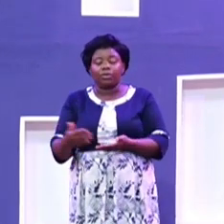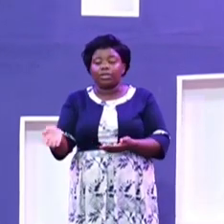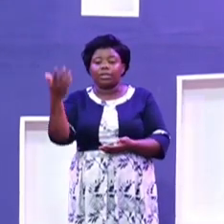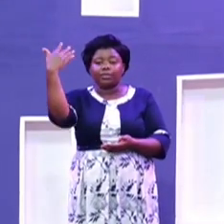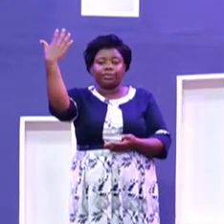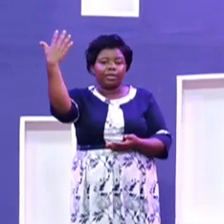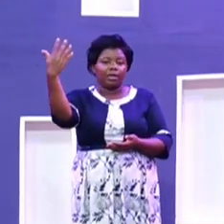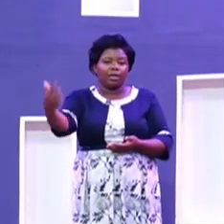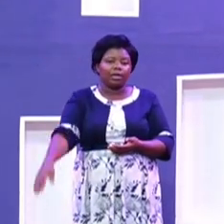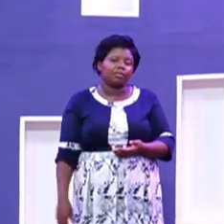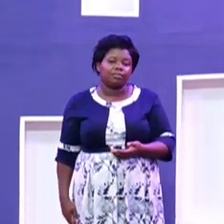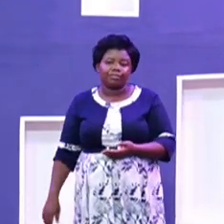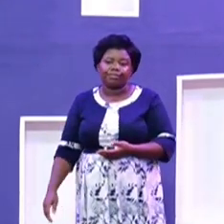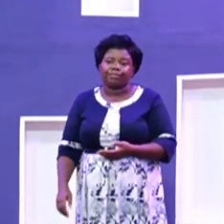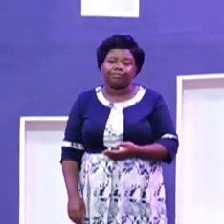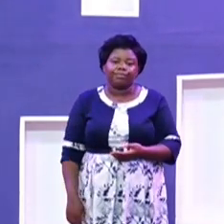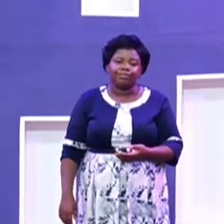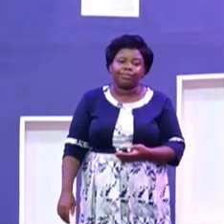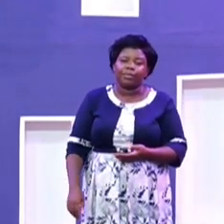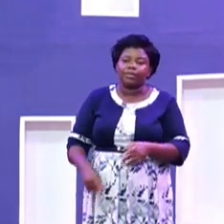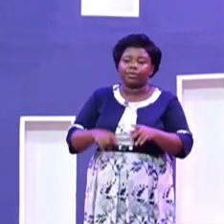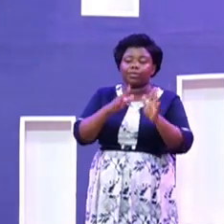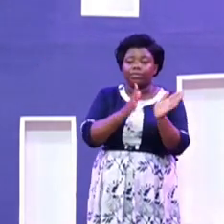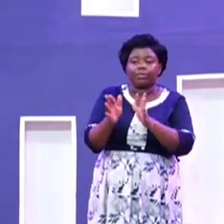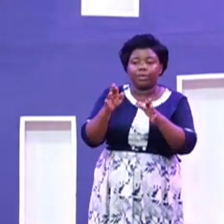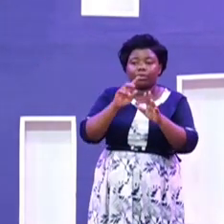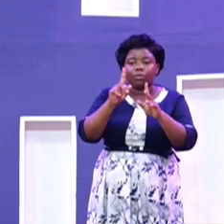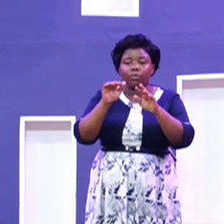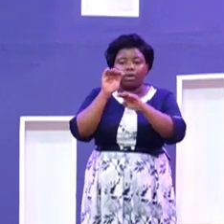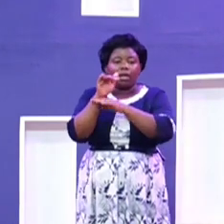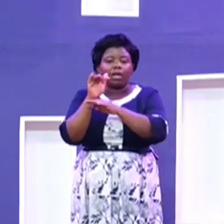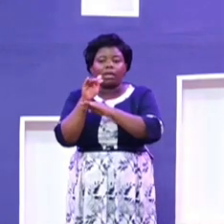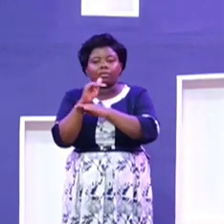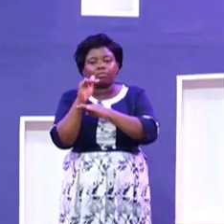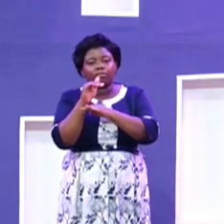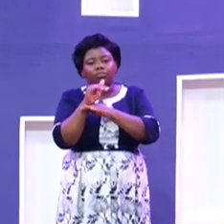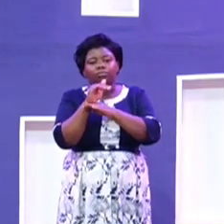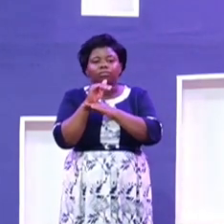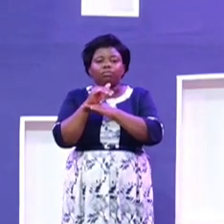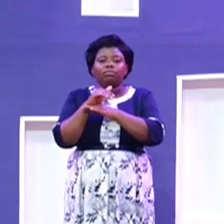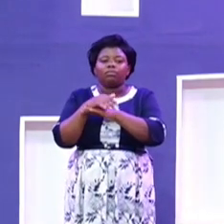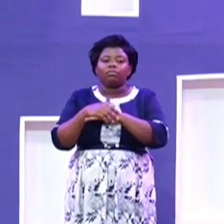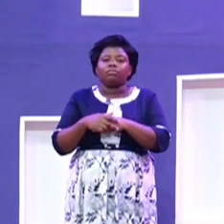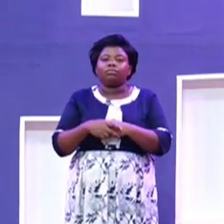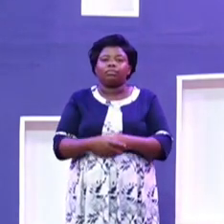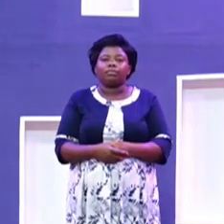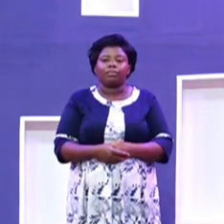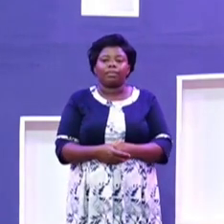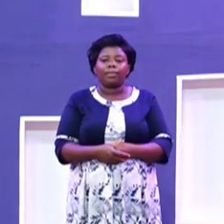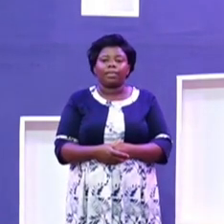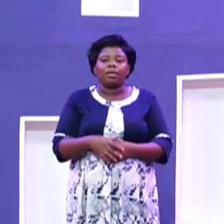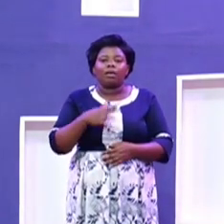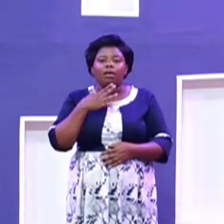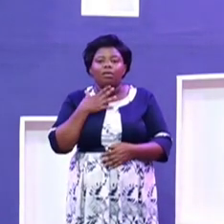mukono gwo so nga bweteteekateeka okuba nga tubuuza ebibuuzo byaffe wamu nga n'aba online we babiweereza